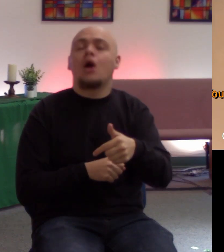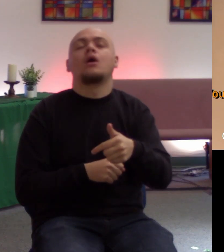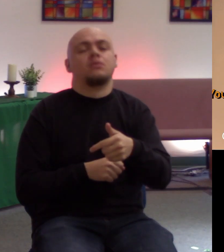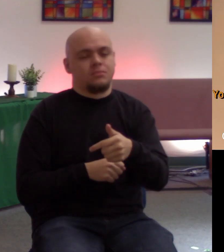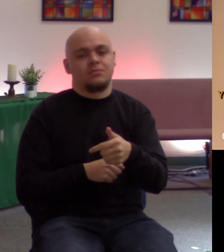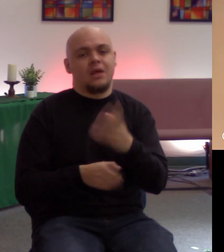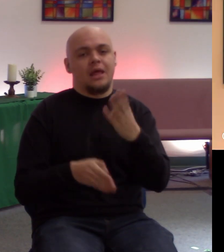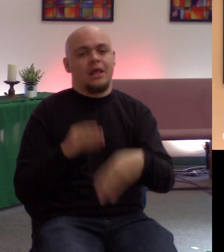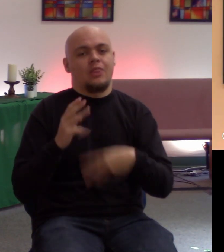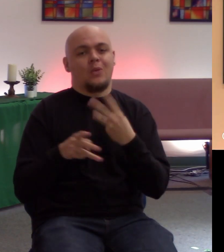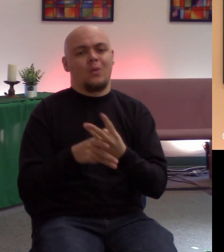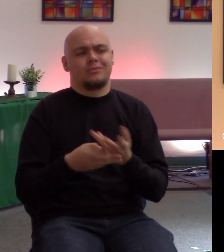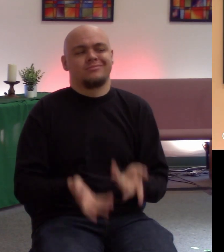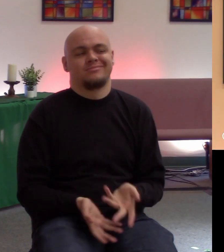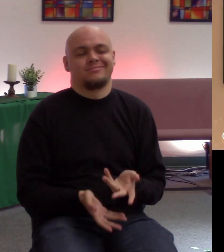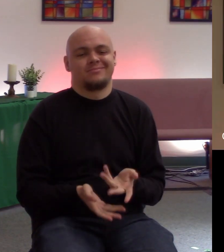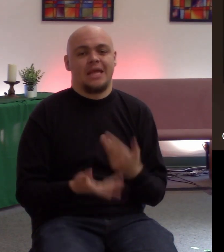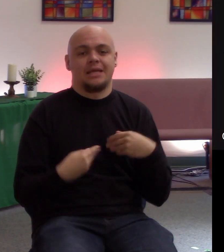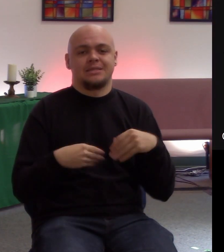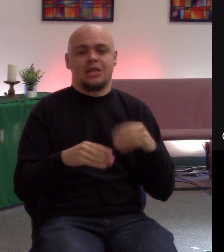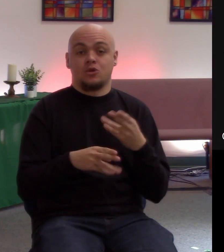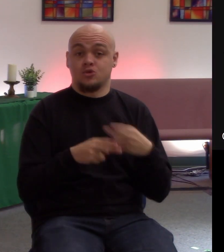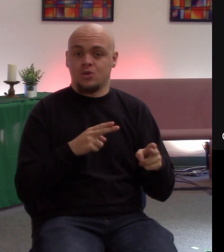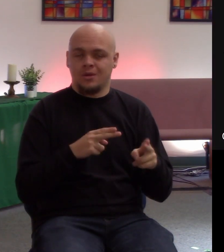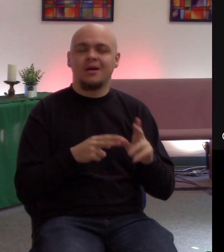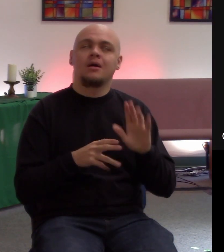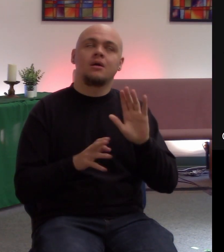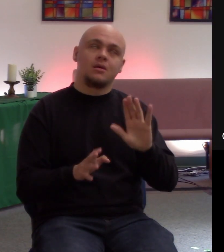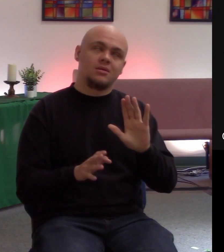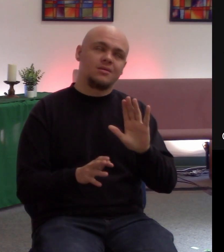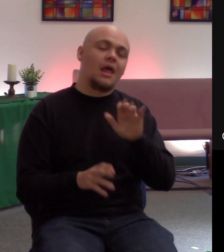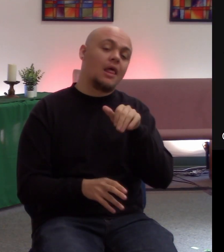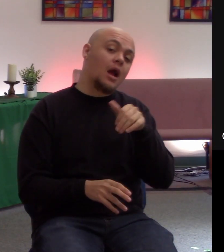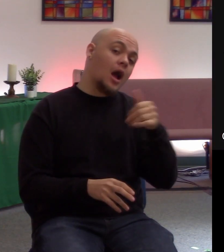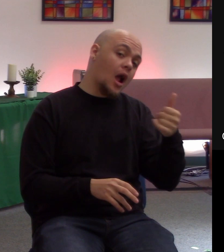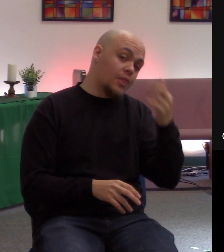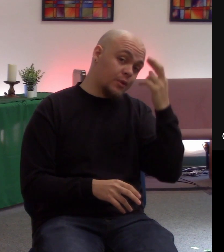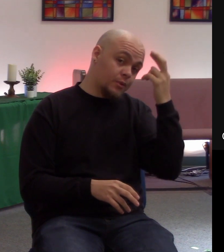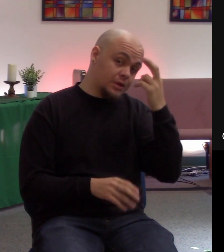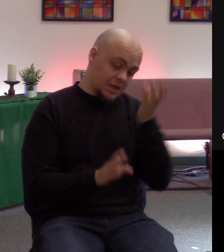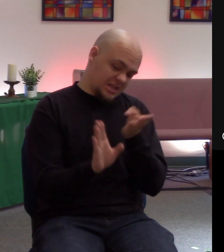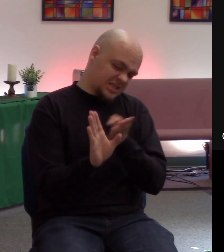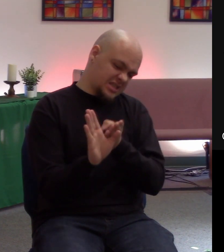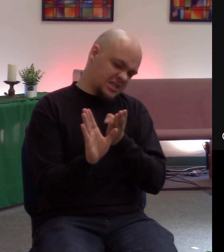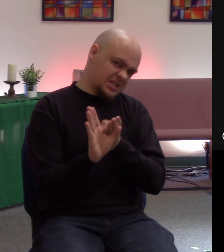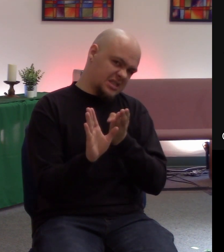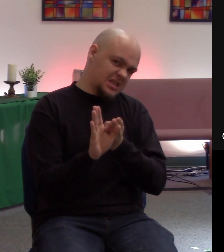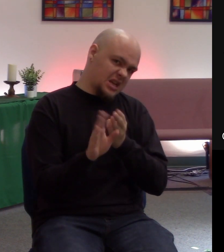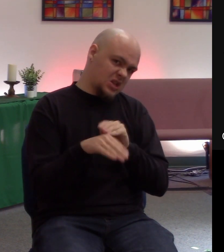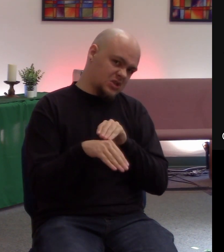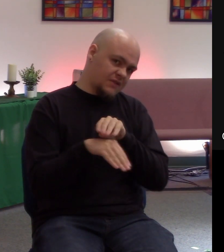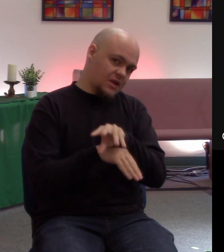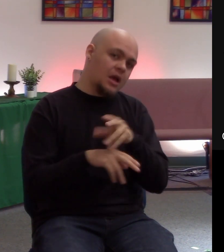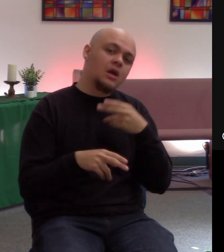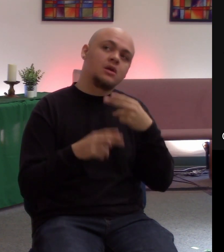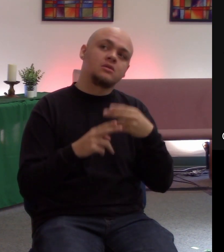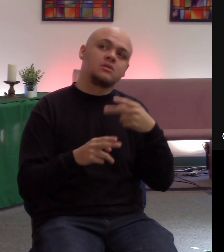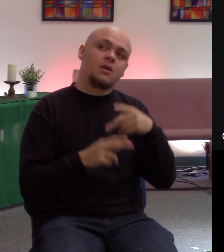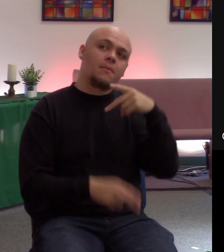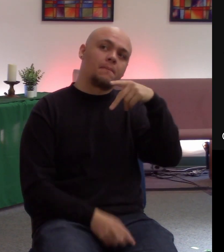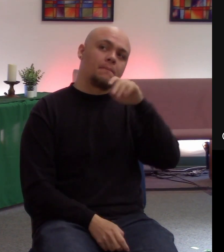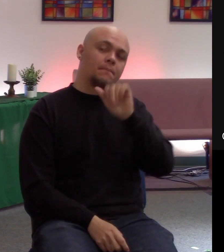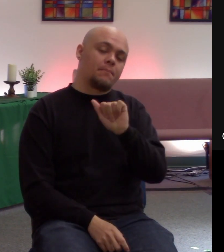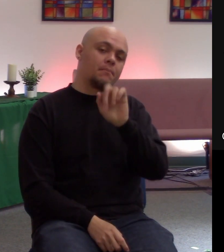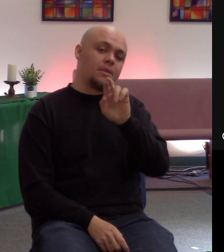short. You know. But I think there's another reason, too. There's a particular psychological effect. It's known